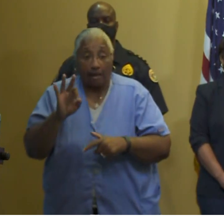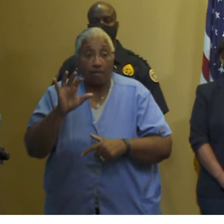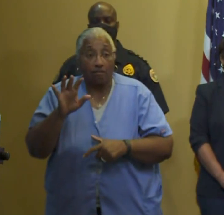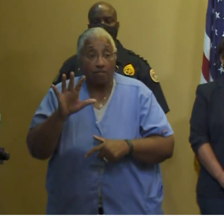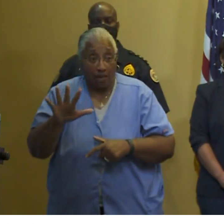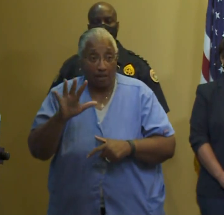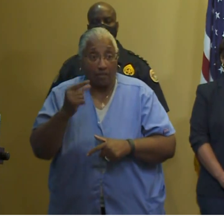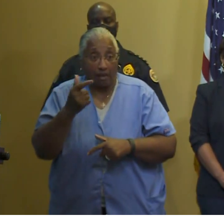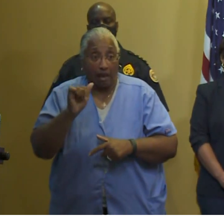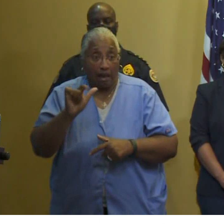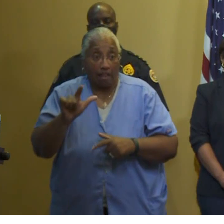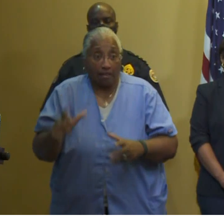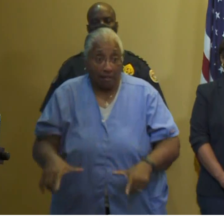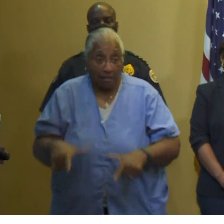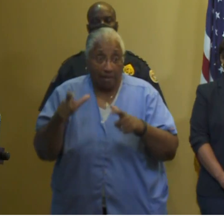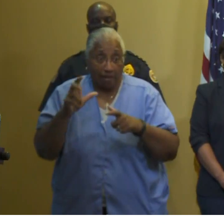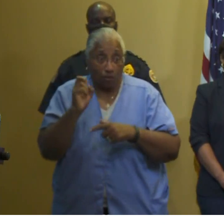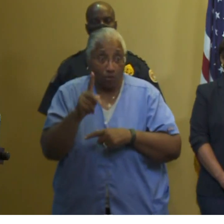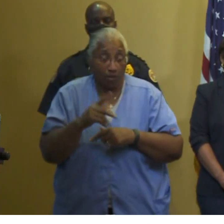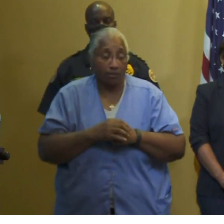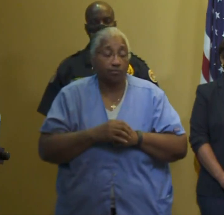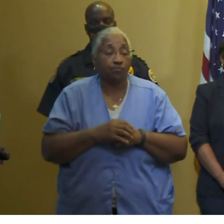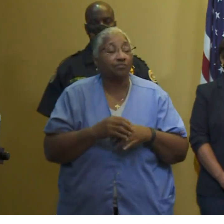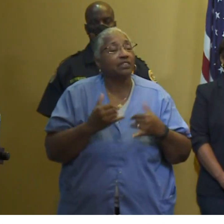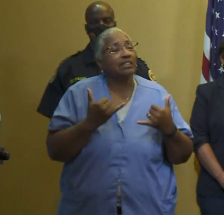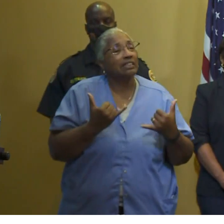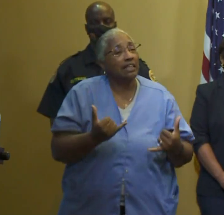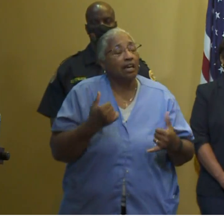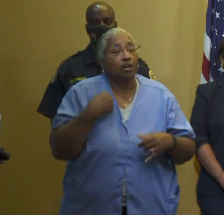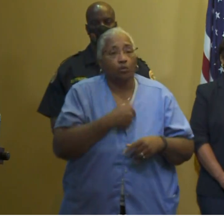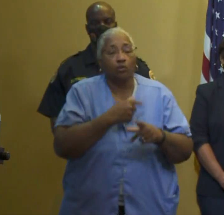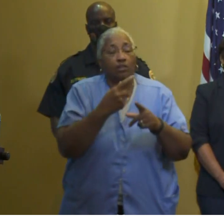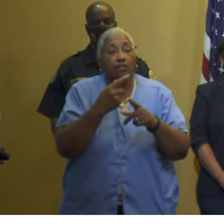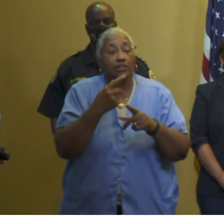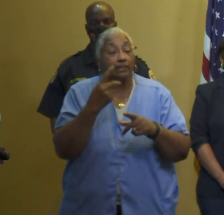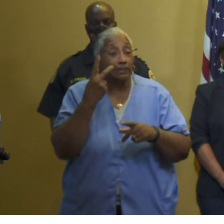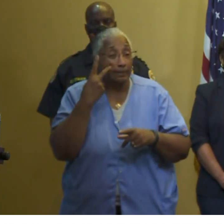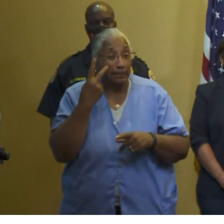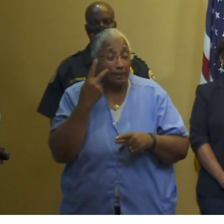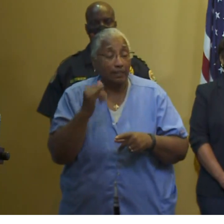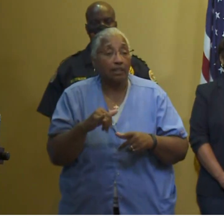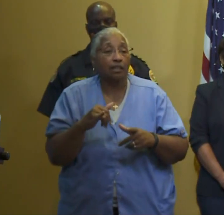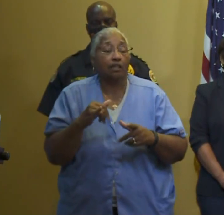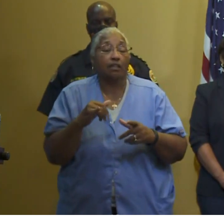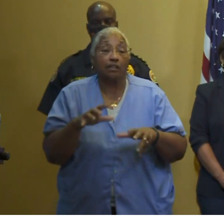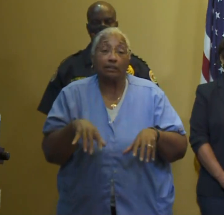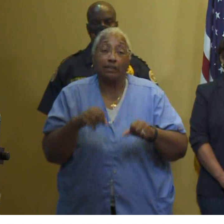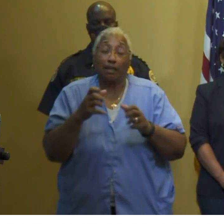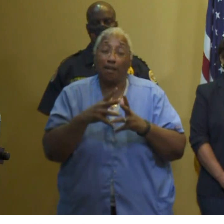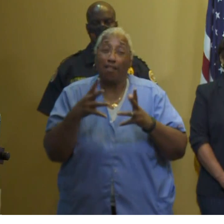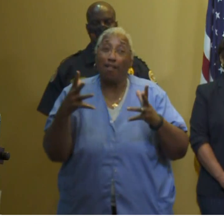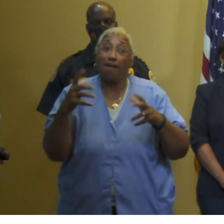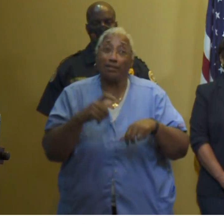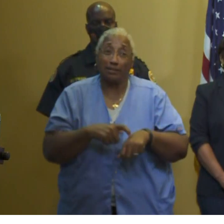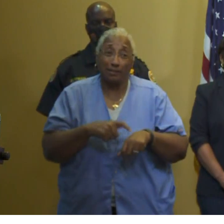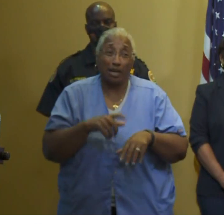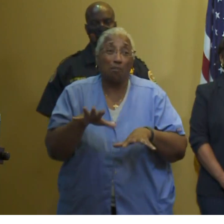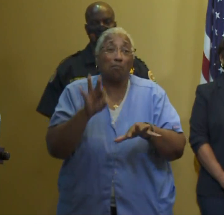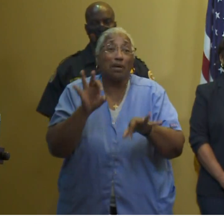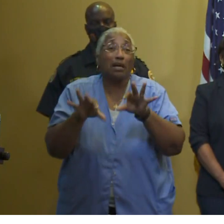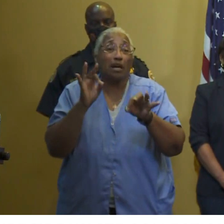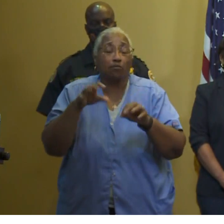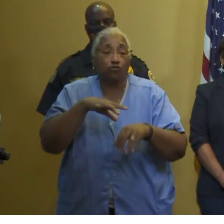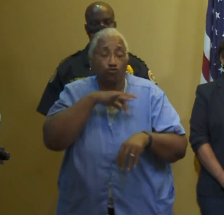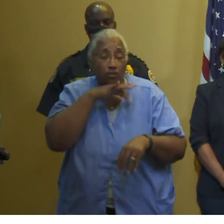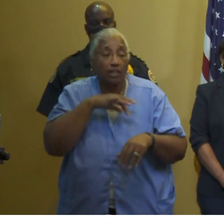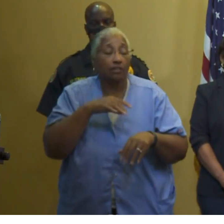can. Right now, we're finding that it's taking an enormous amount of time to pick up the trash. Usually our trash trucks